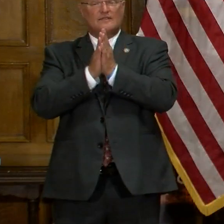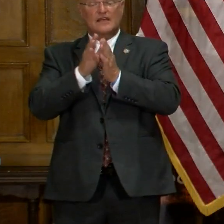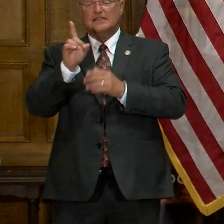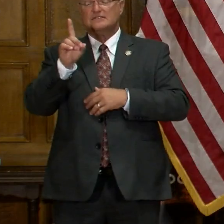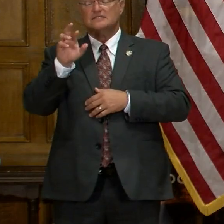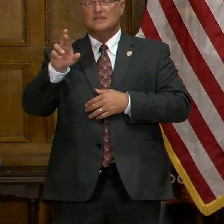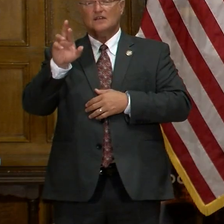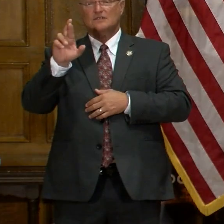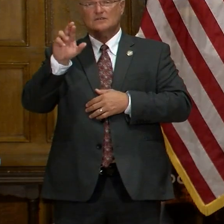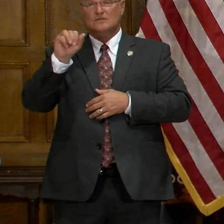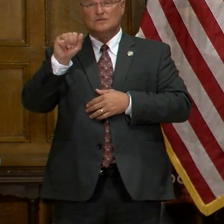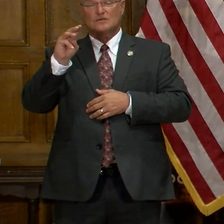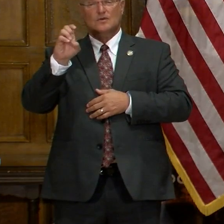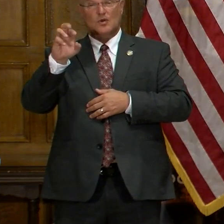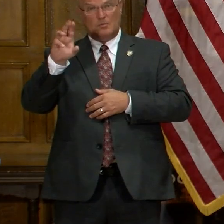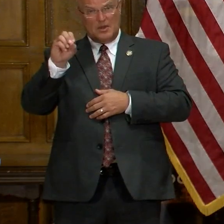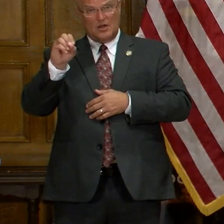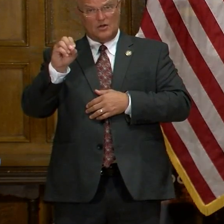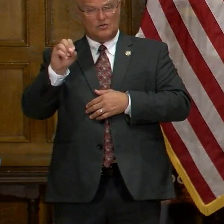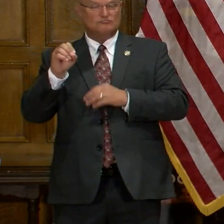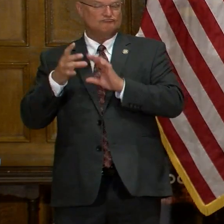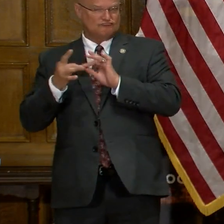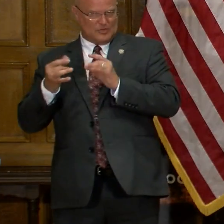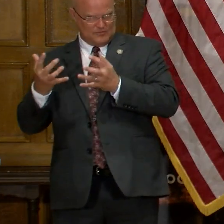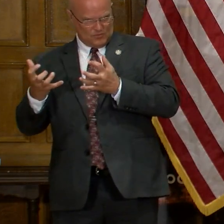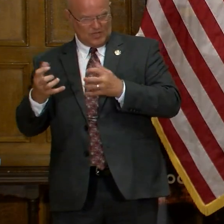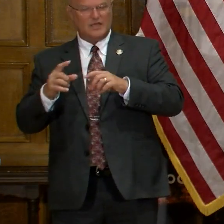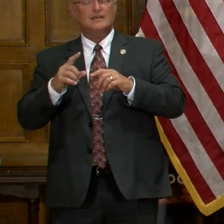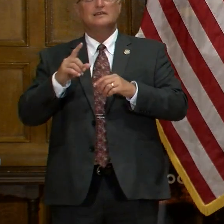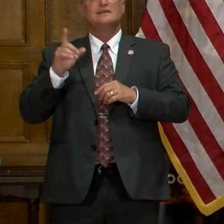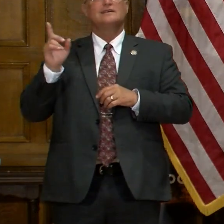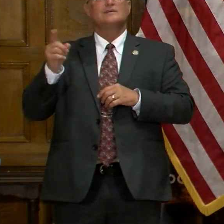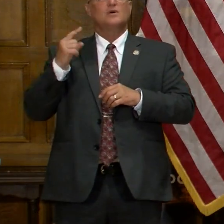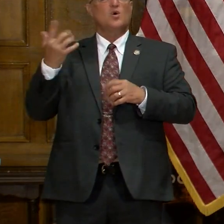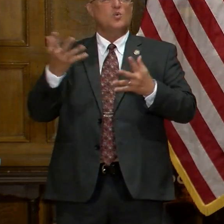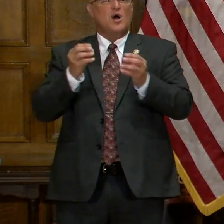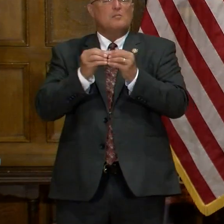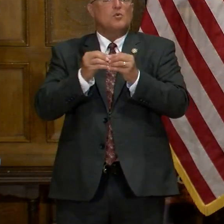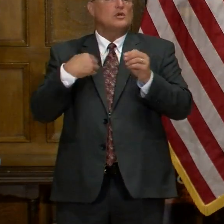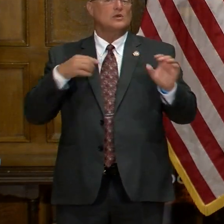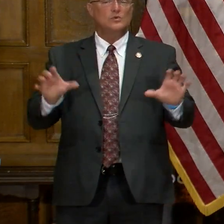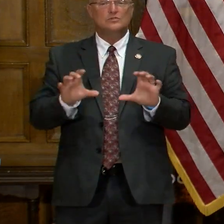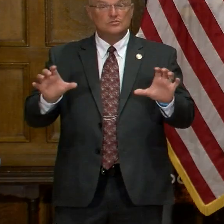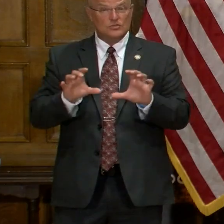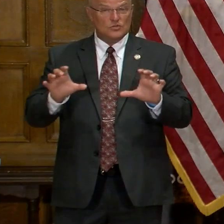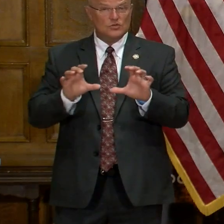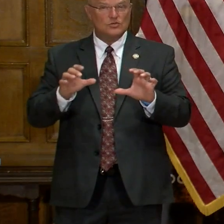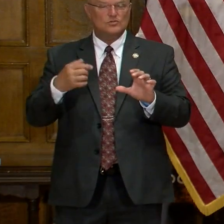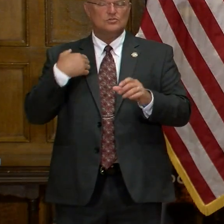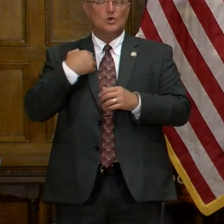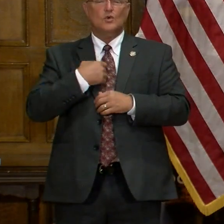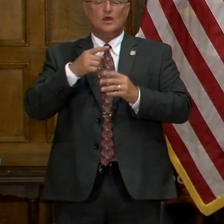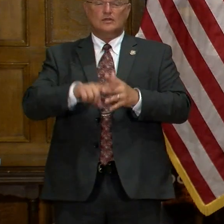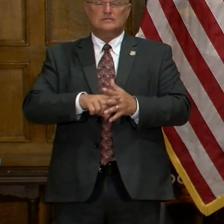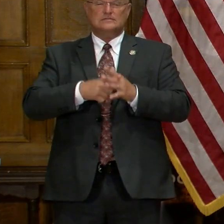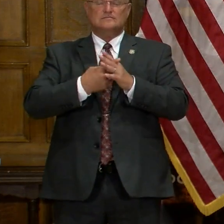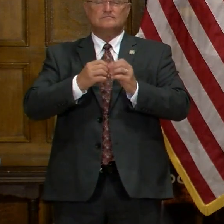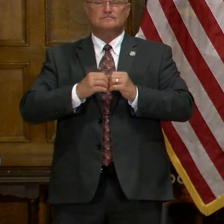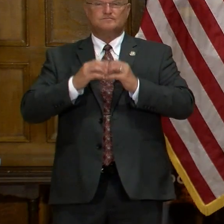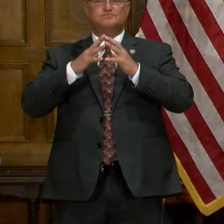asked Dr. Romero, and you can comment on this if you wish, to what more can we do? And so we are